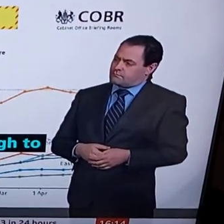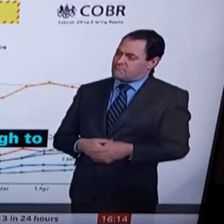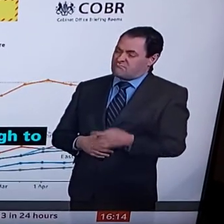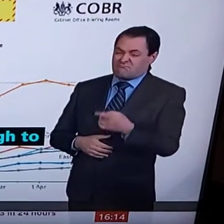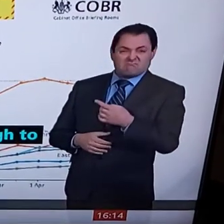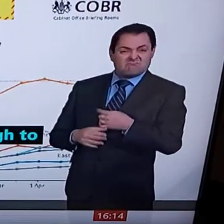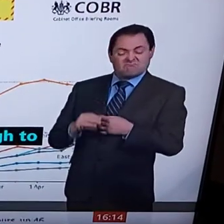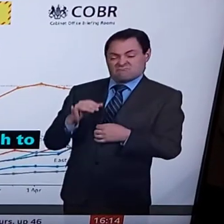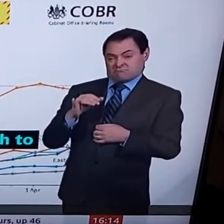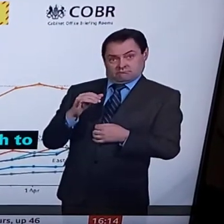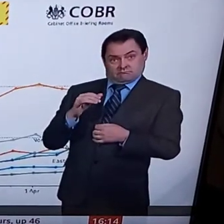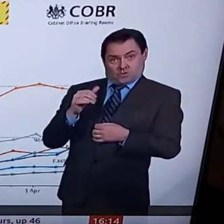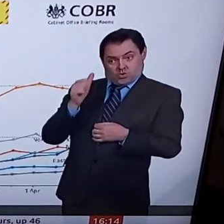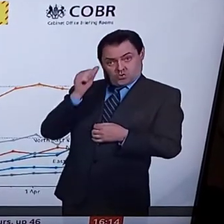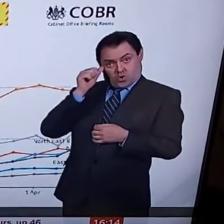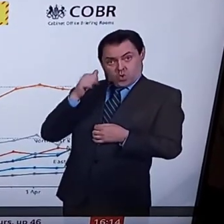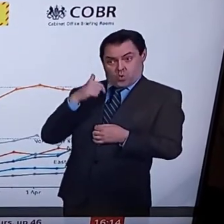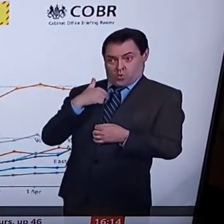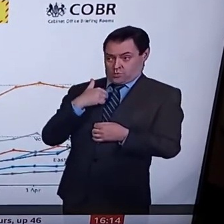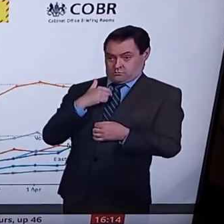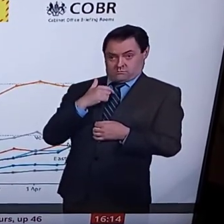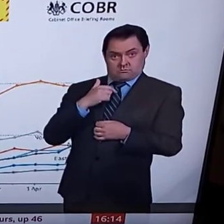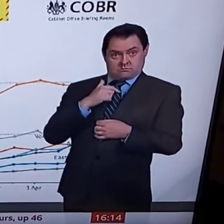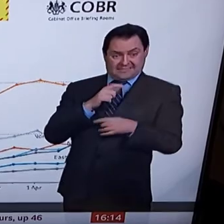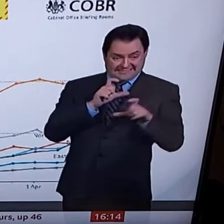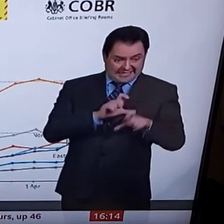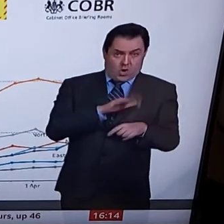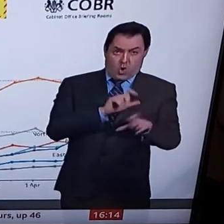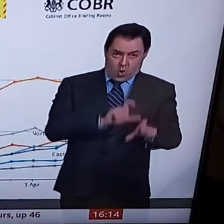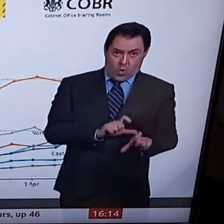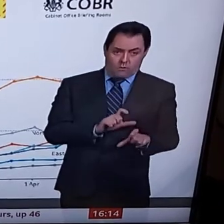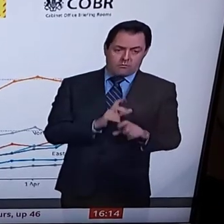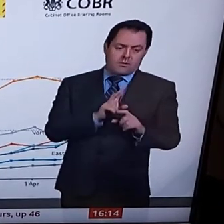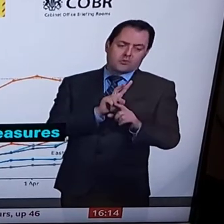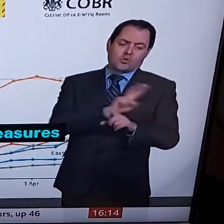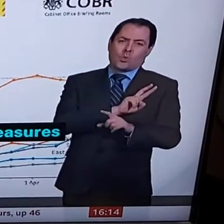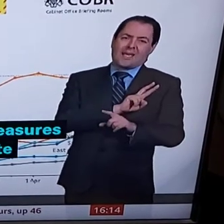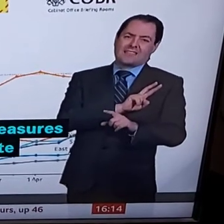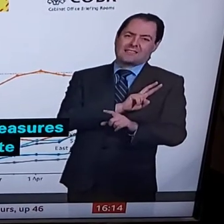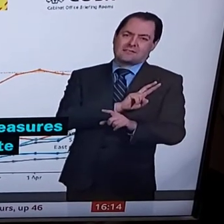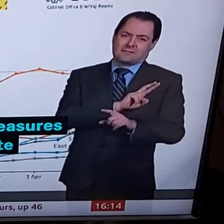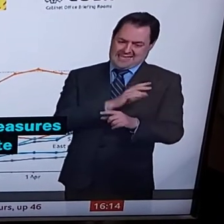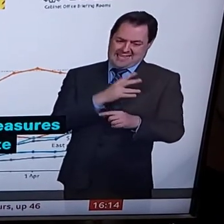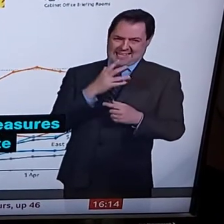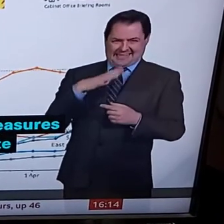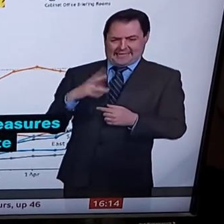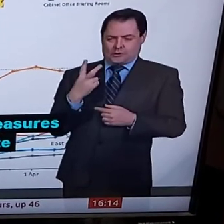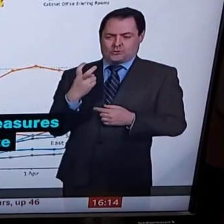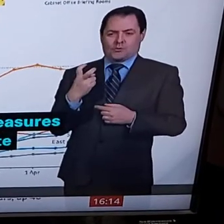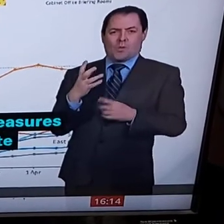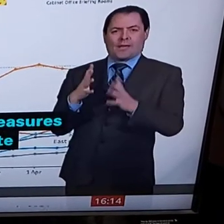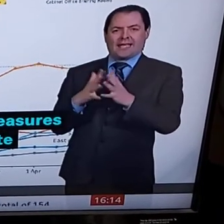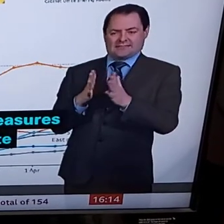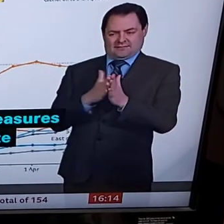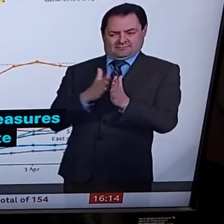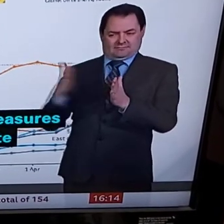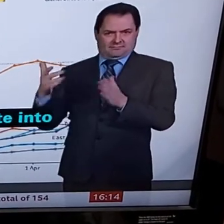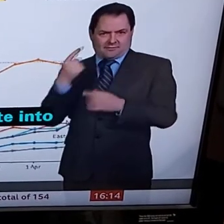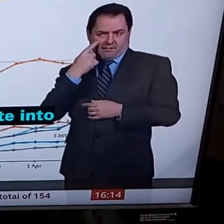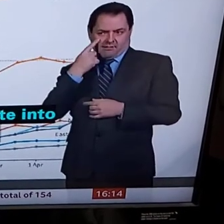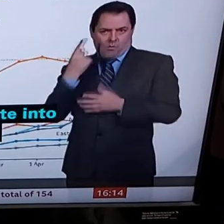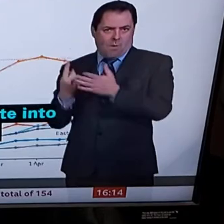two before the measures that are put in place translate into lower hospitalization rates. But as you can see, in London in the last